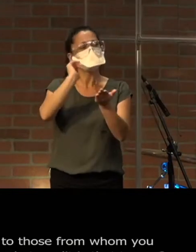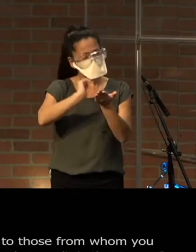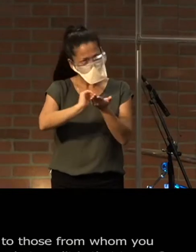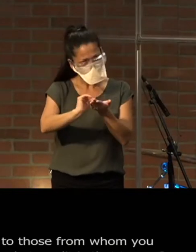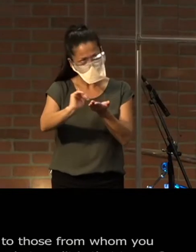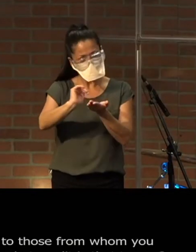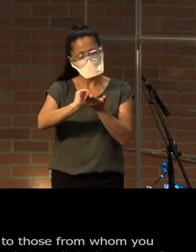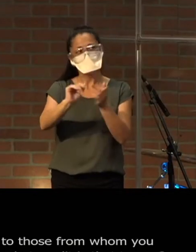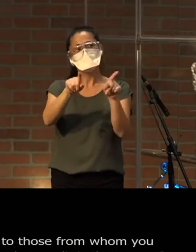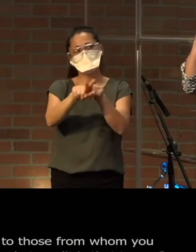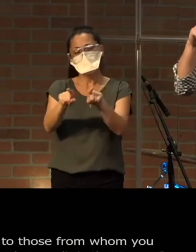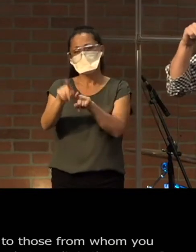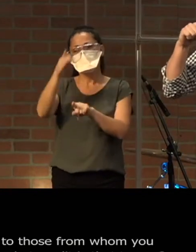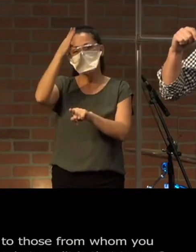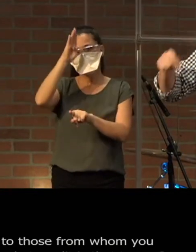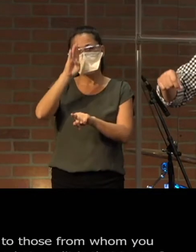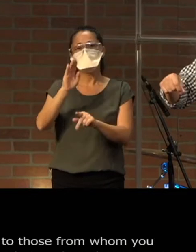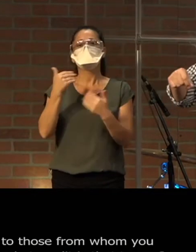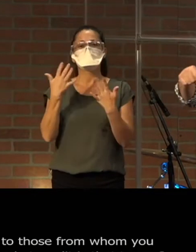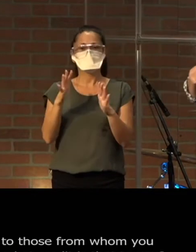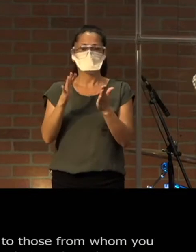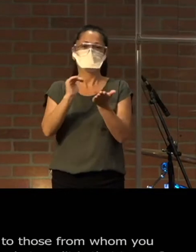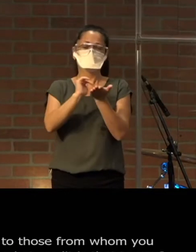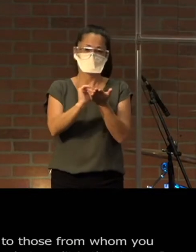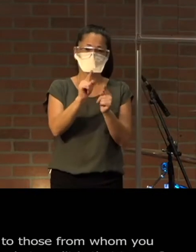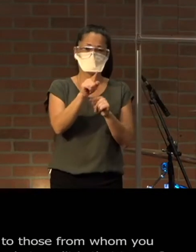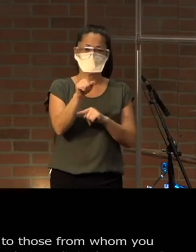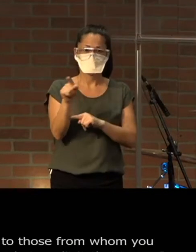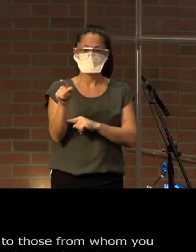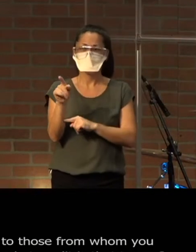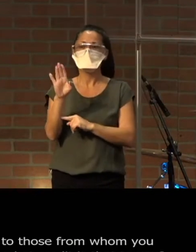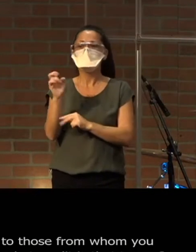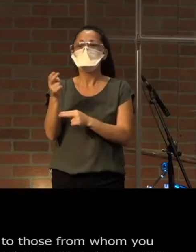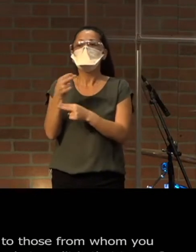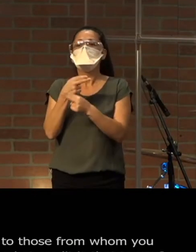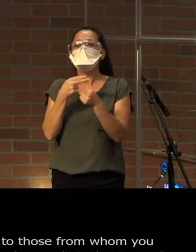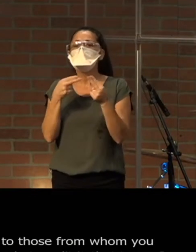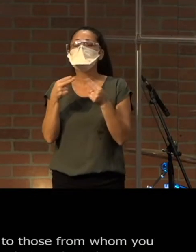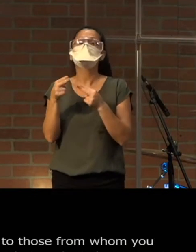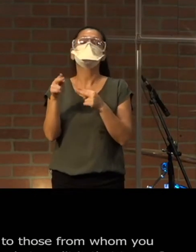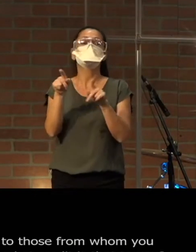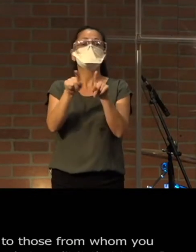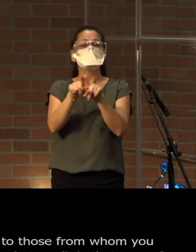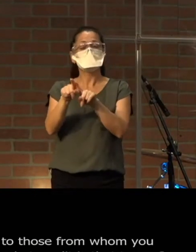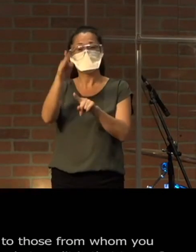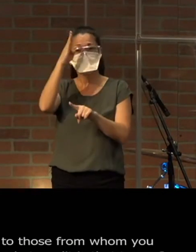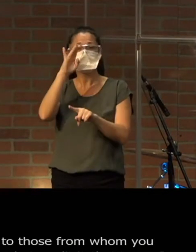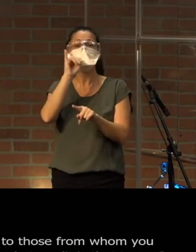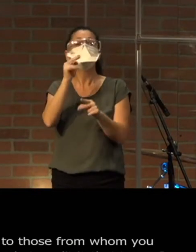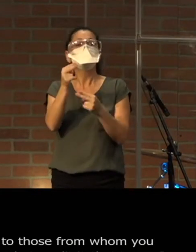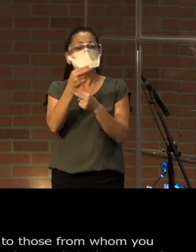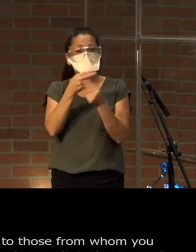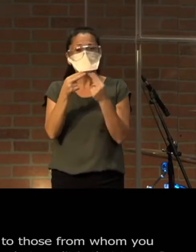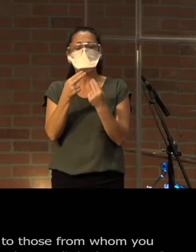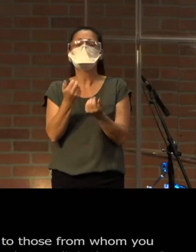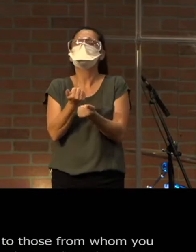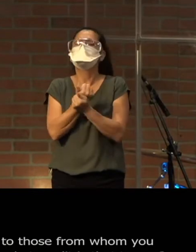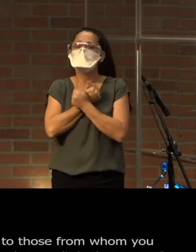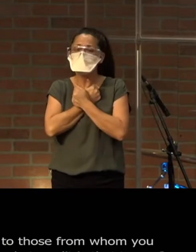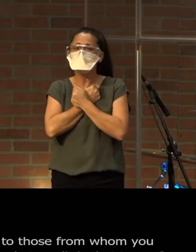Forgive as God has forgiven you. Be holy as God is holy.